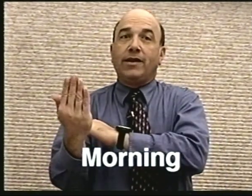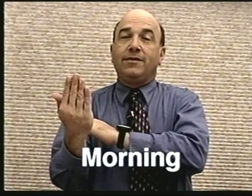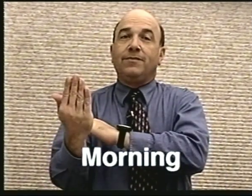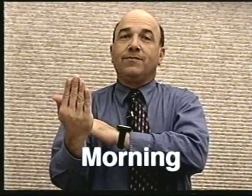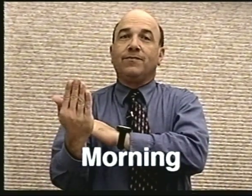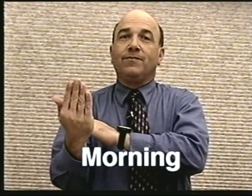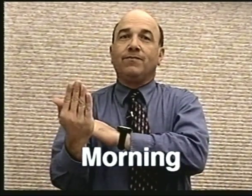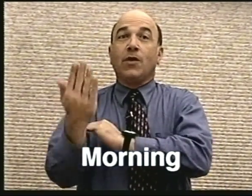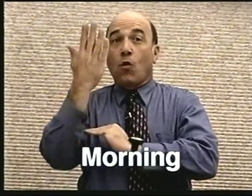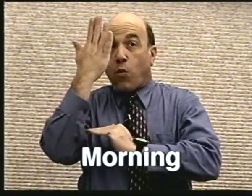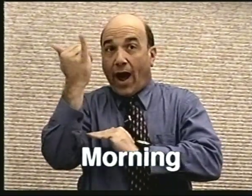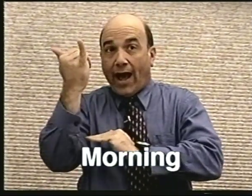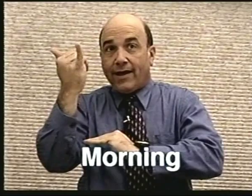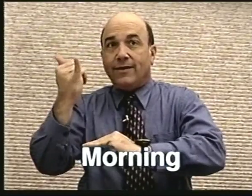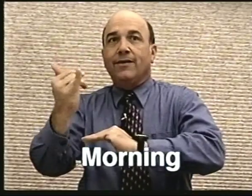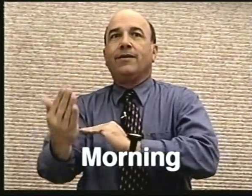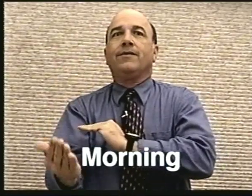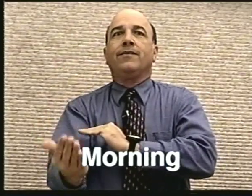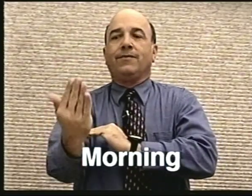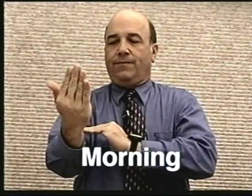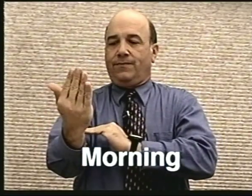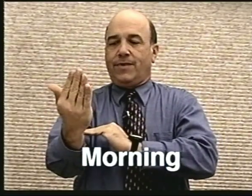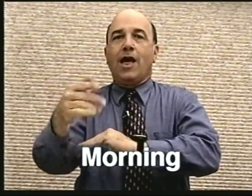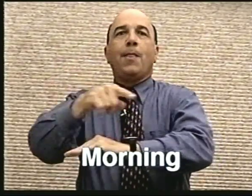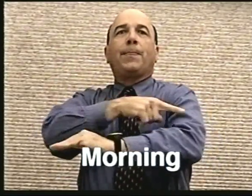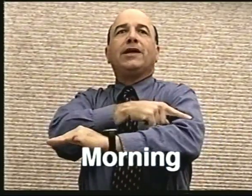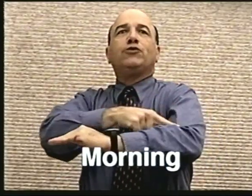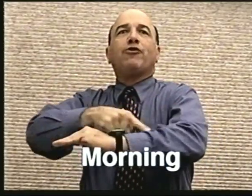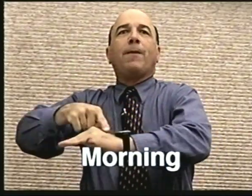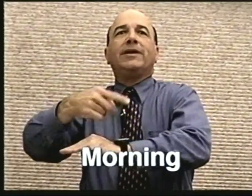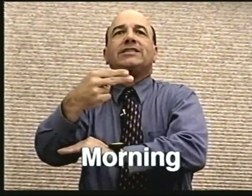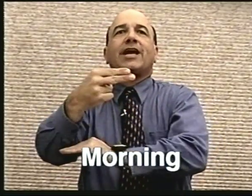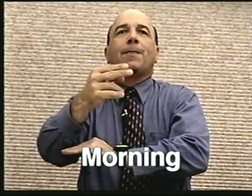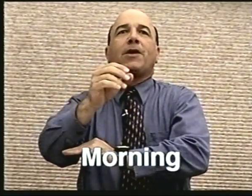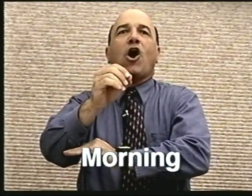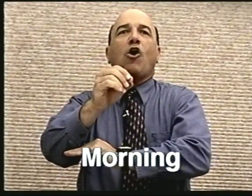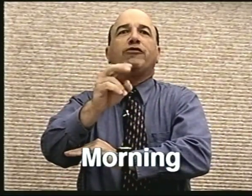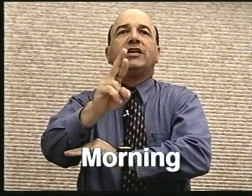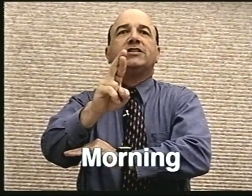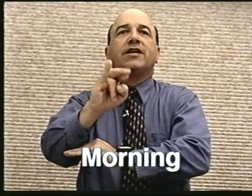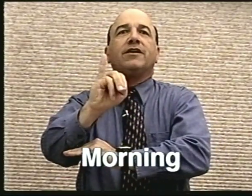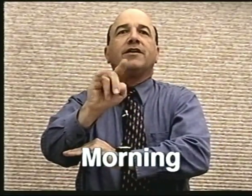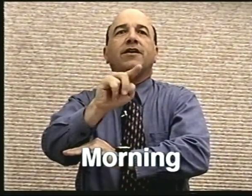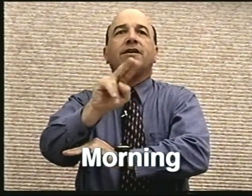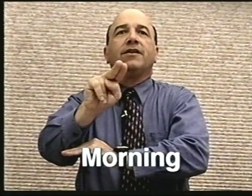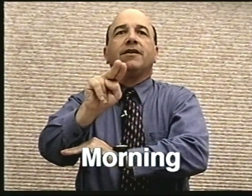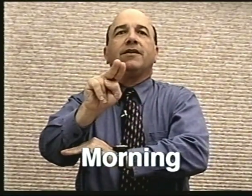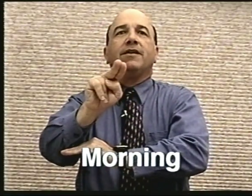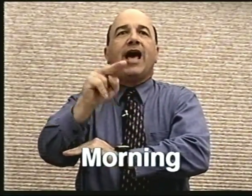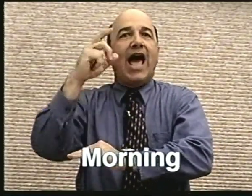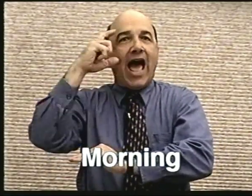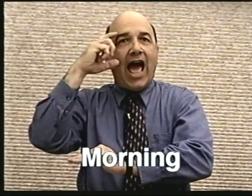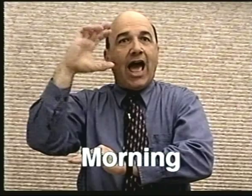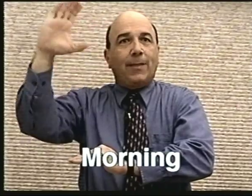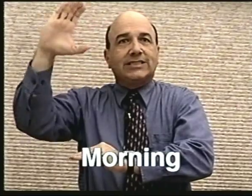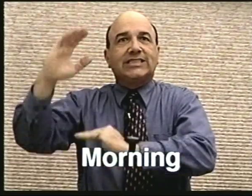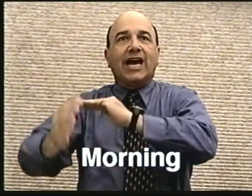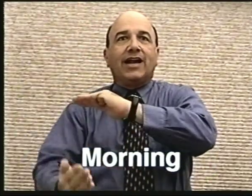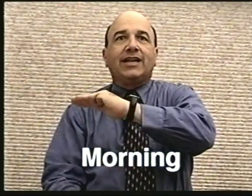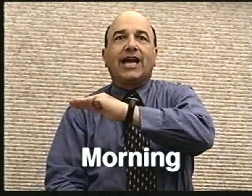Morning. Why? Which represents the horizon, and the sun